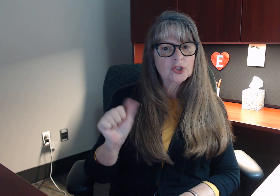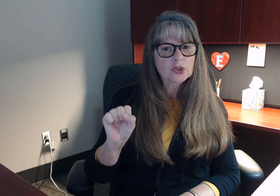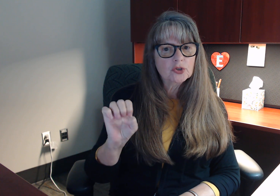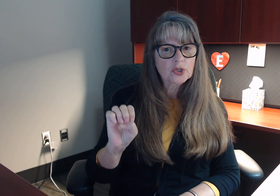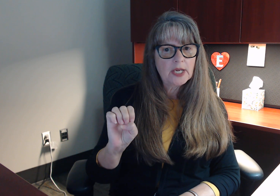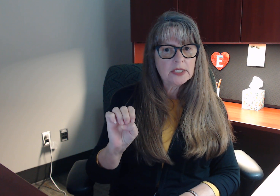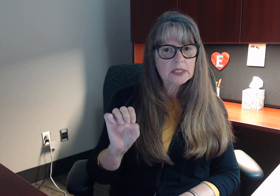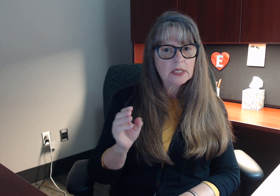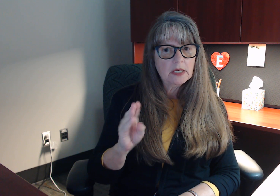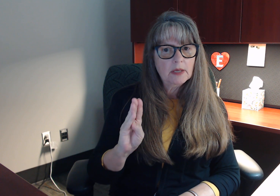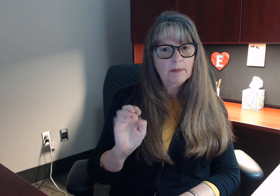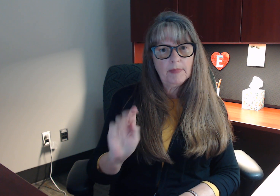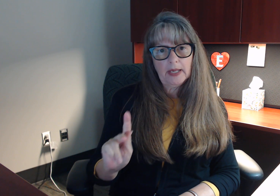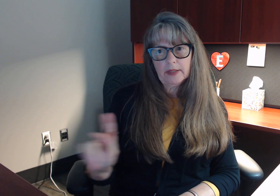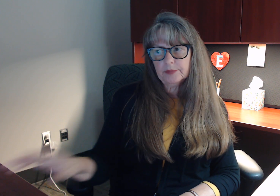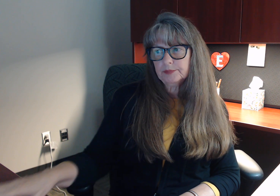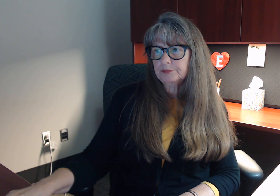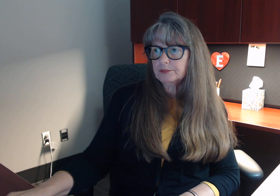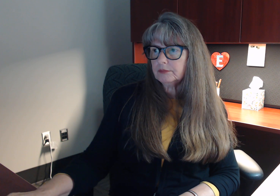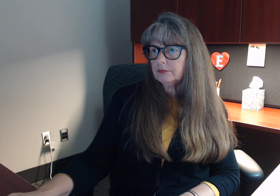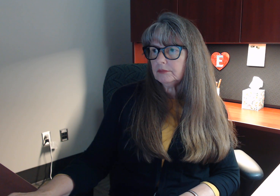/ Chase Bank.